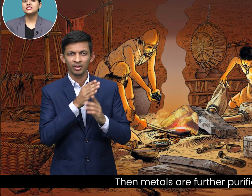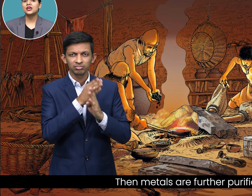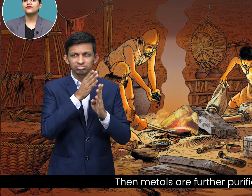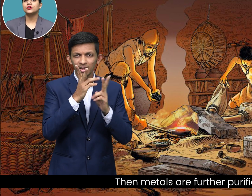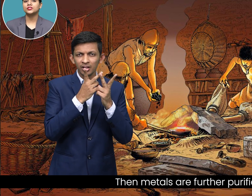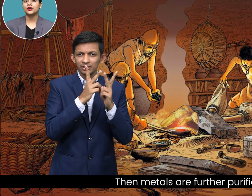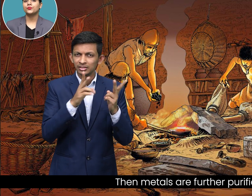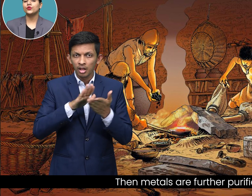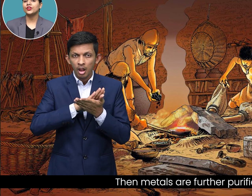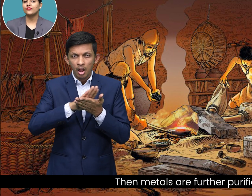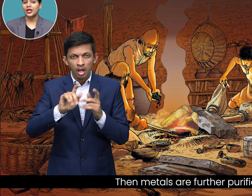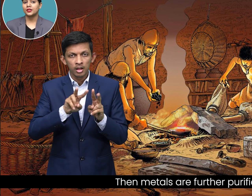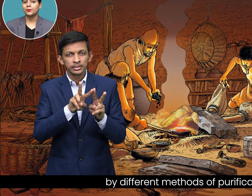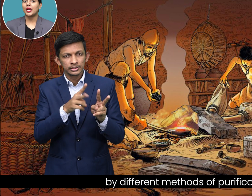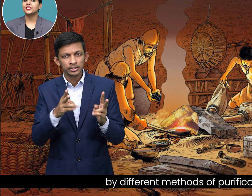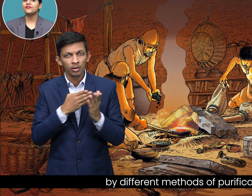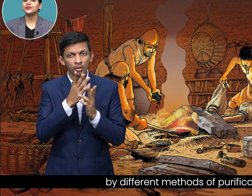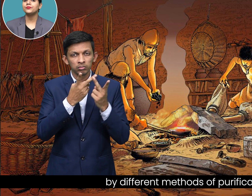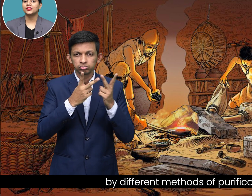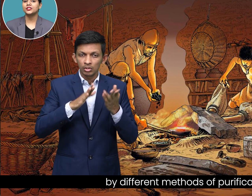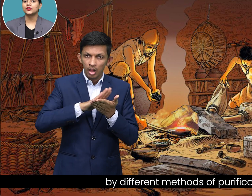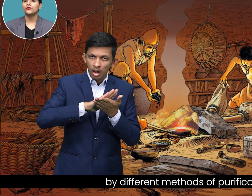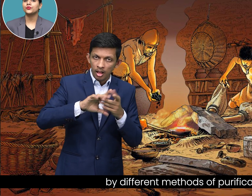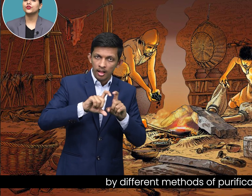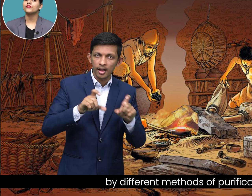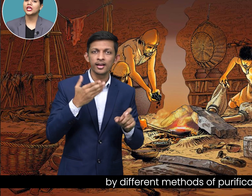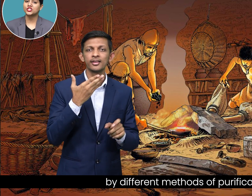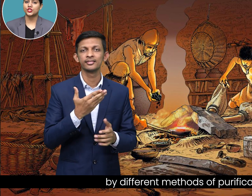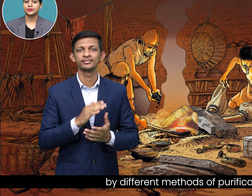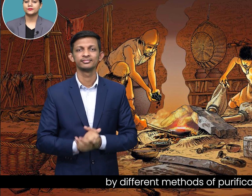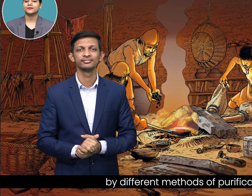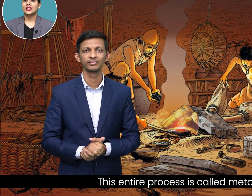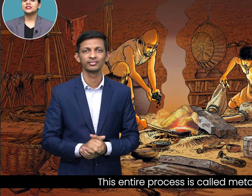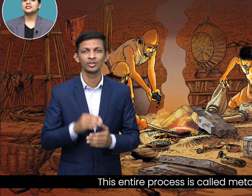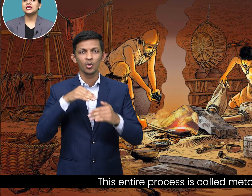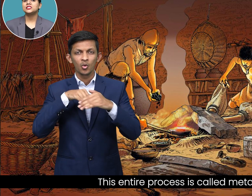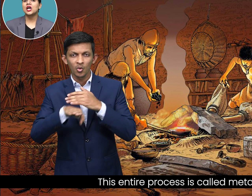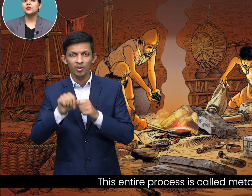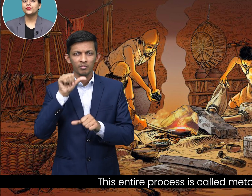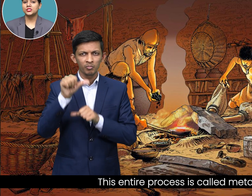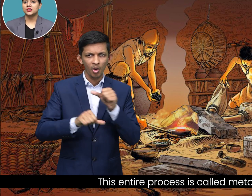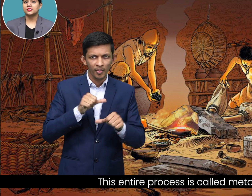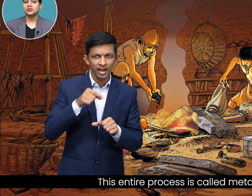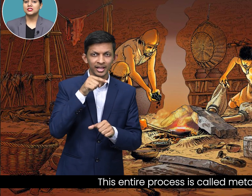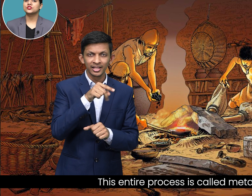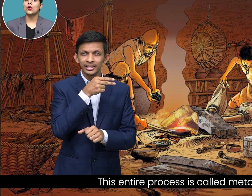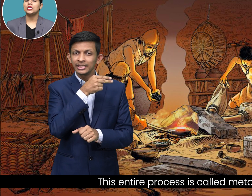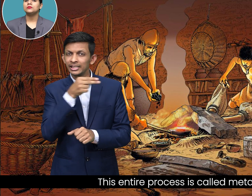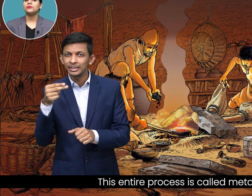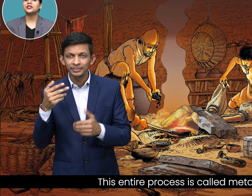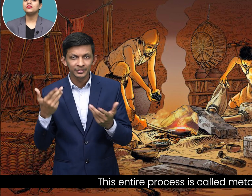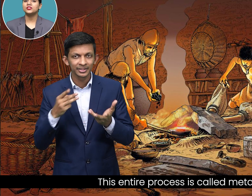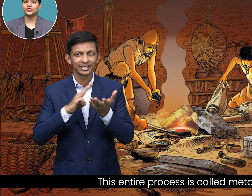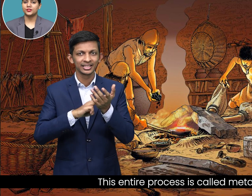Then metals are further purified by different methods of purification. This entire process is